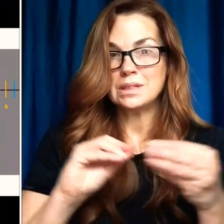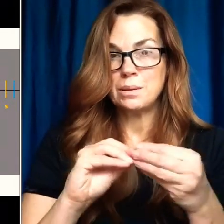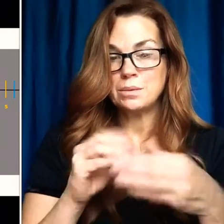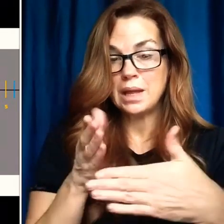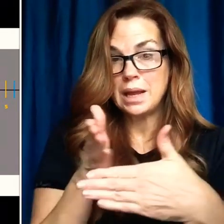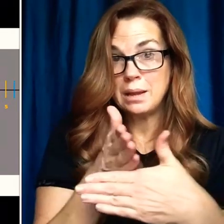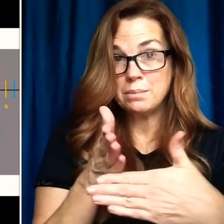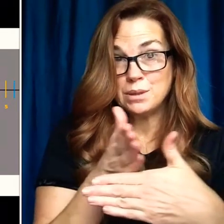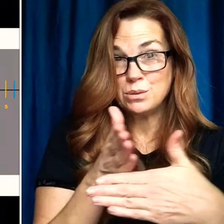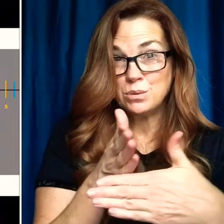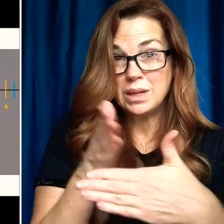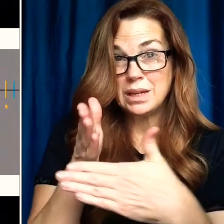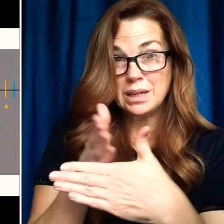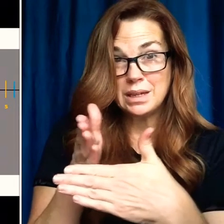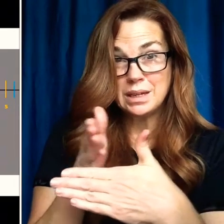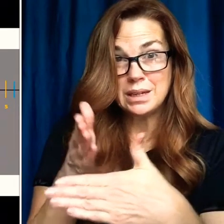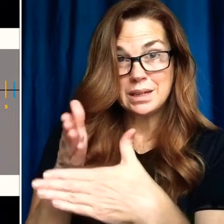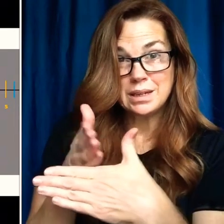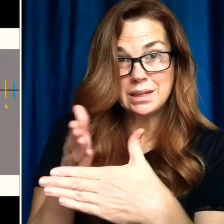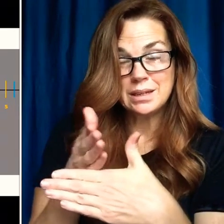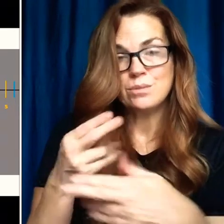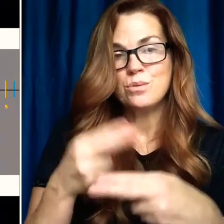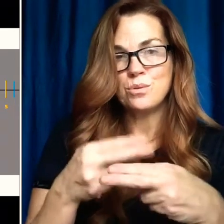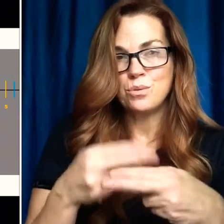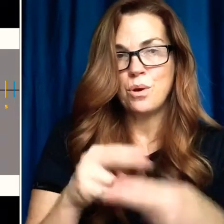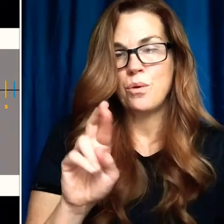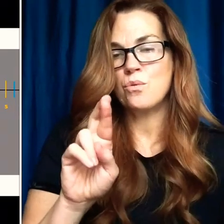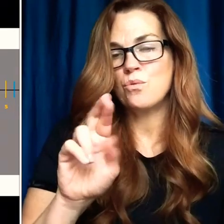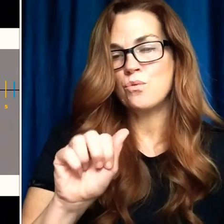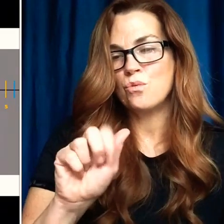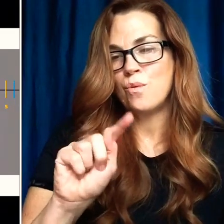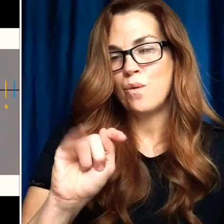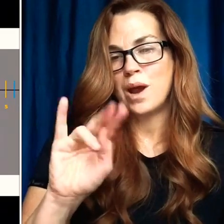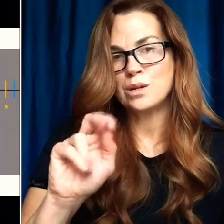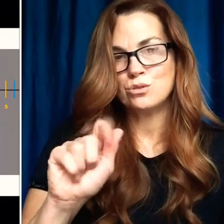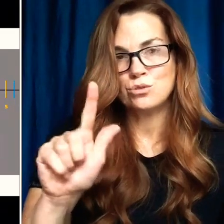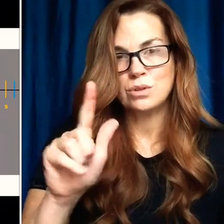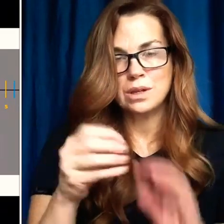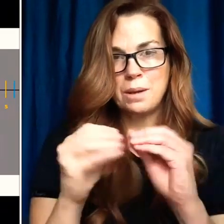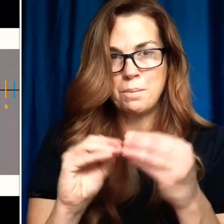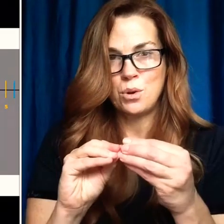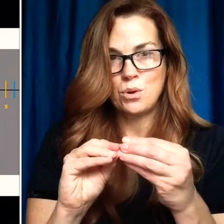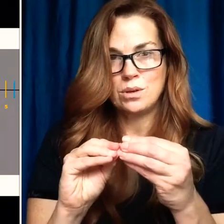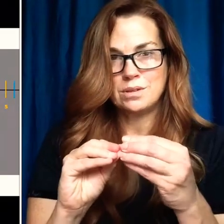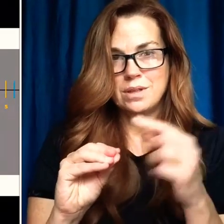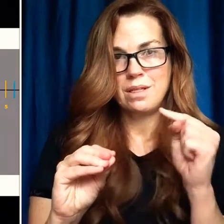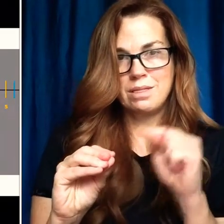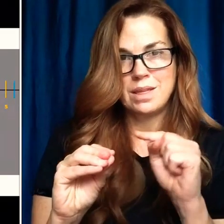are rational numbers. Rational numbers are any and all values that can be expressed as a fraction.